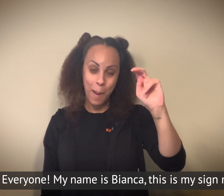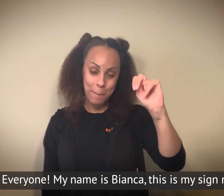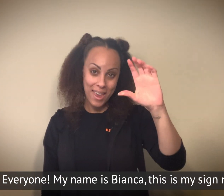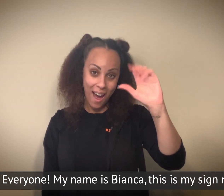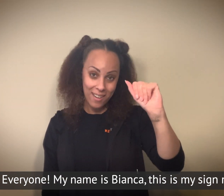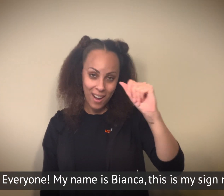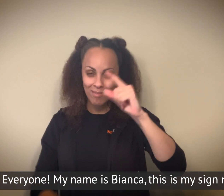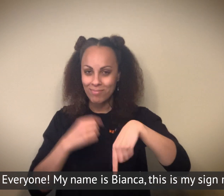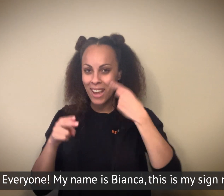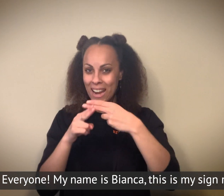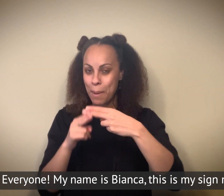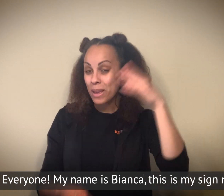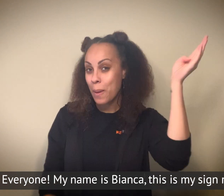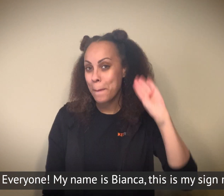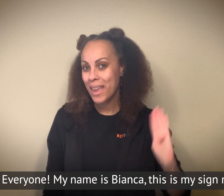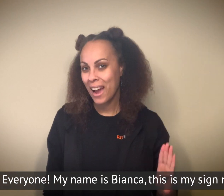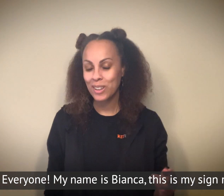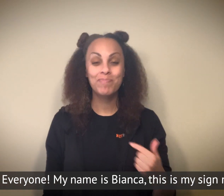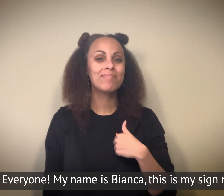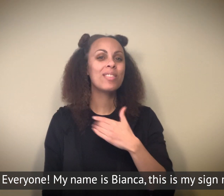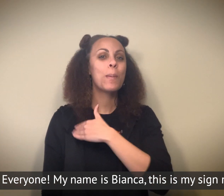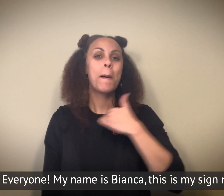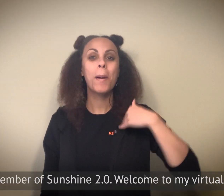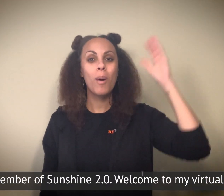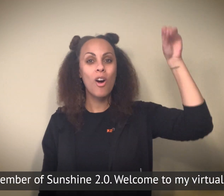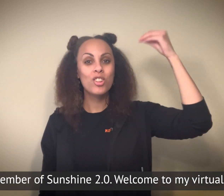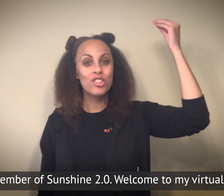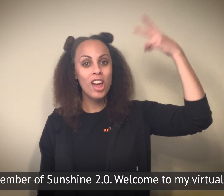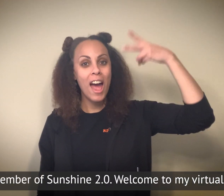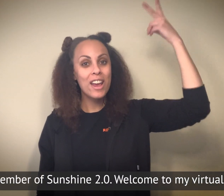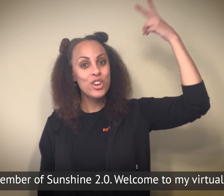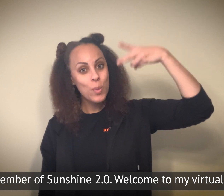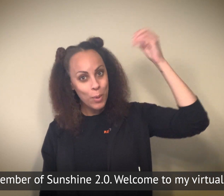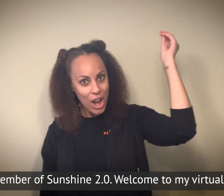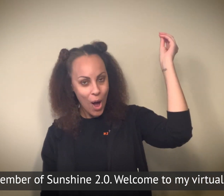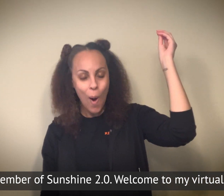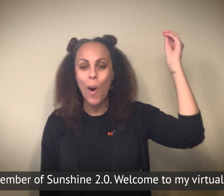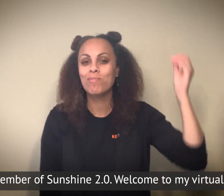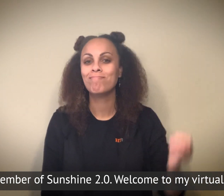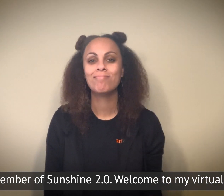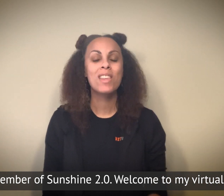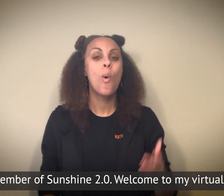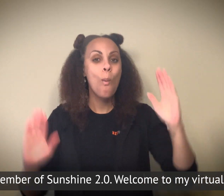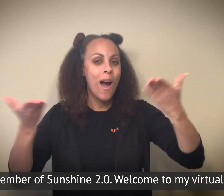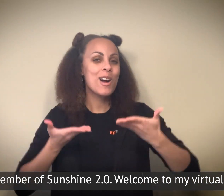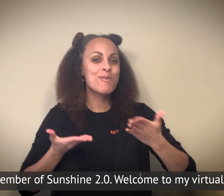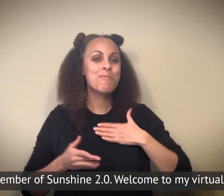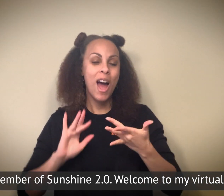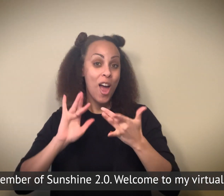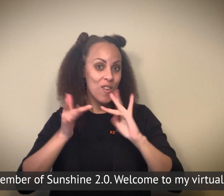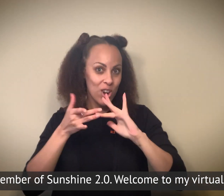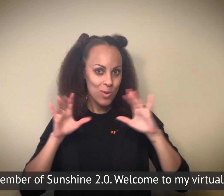Hello everyone, my name is Bianca and this is my sign name. I am a member of Sunshine